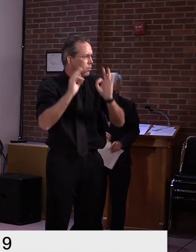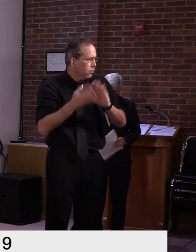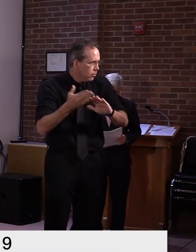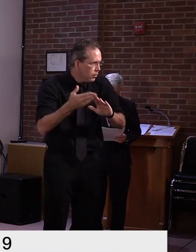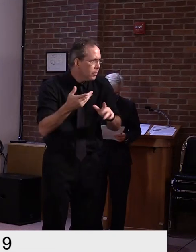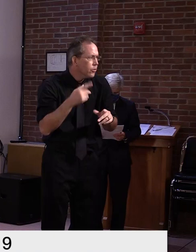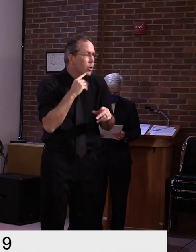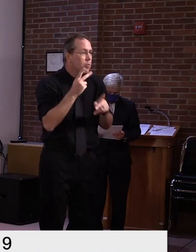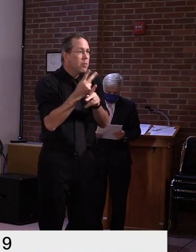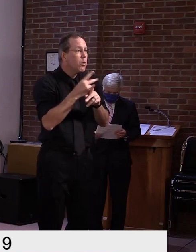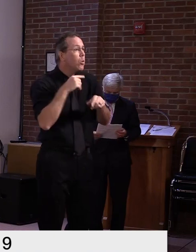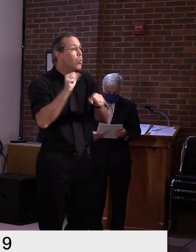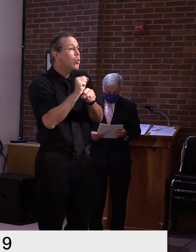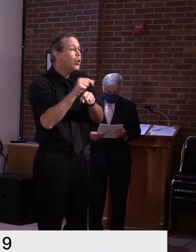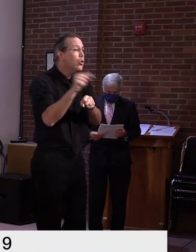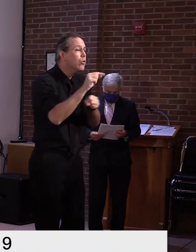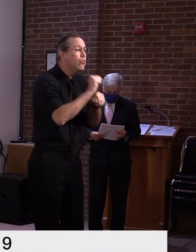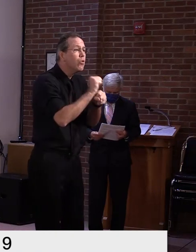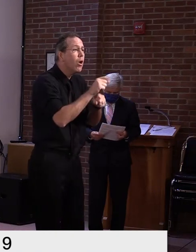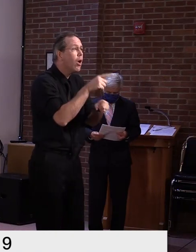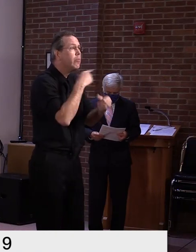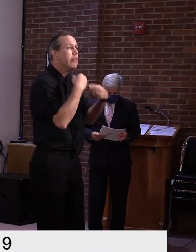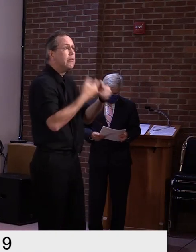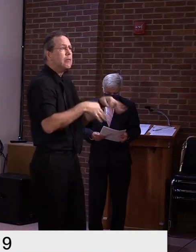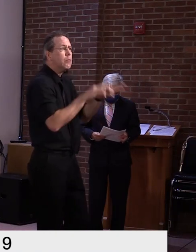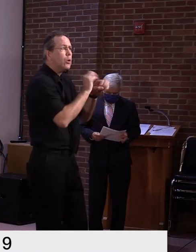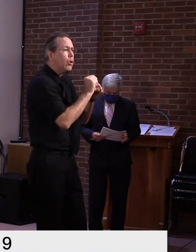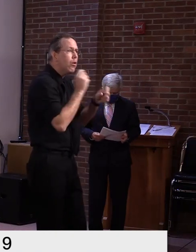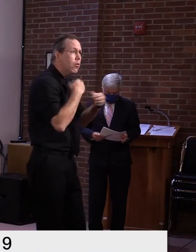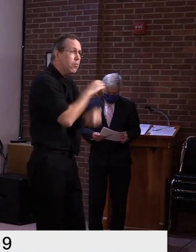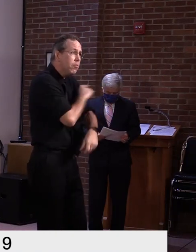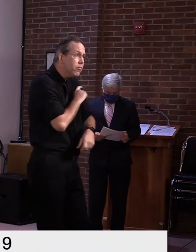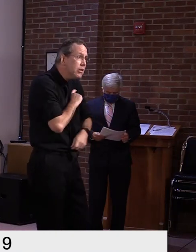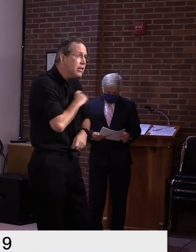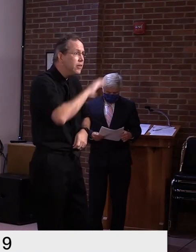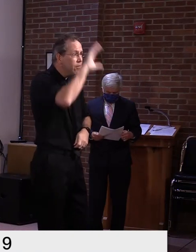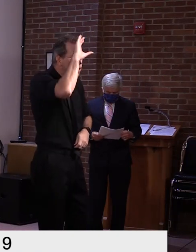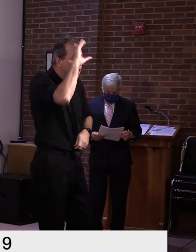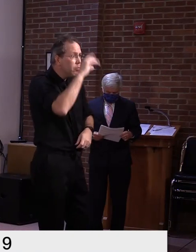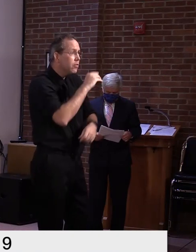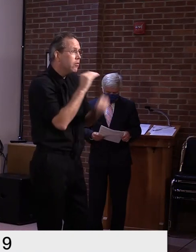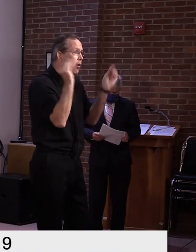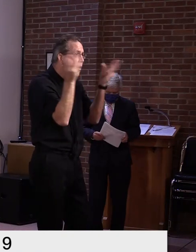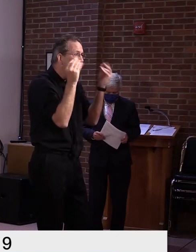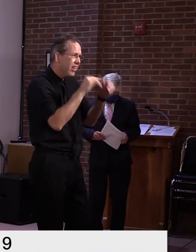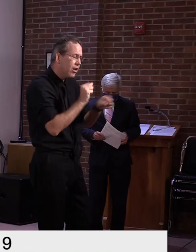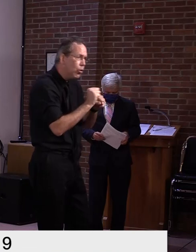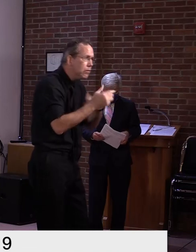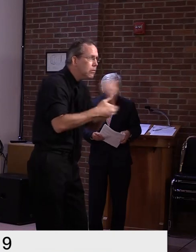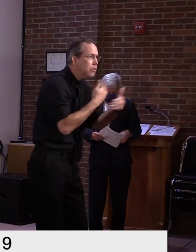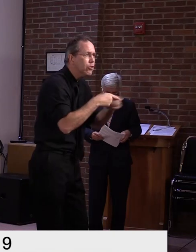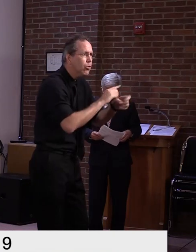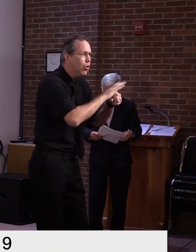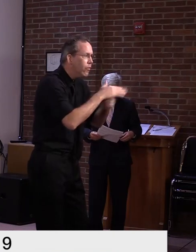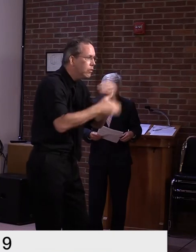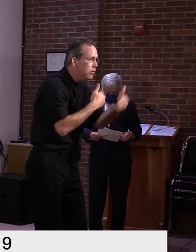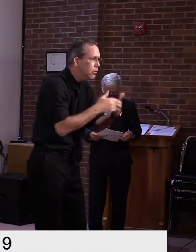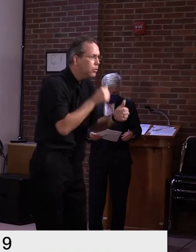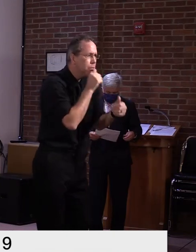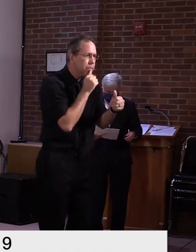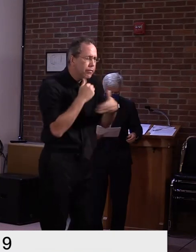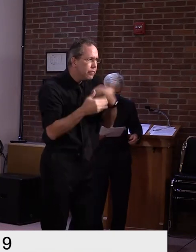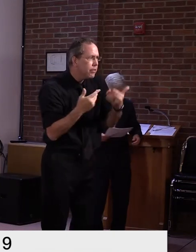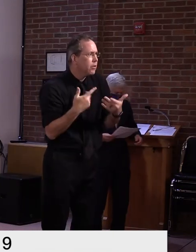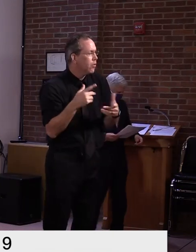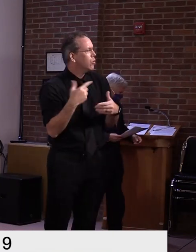on the line to protect their neighbors during a once-in-a-century pandemic. This included